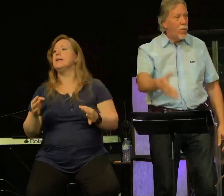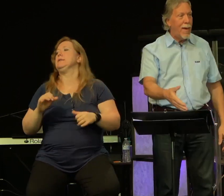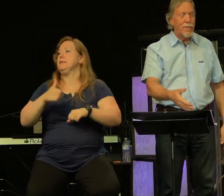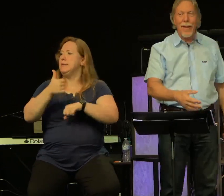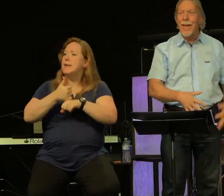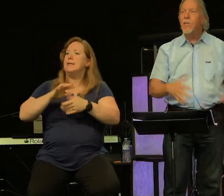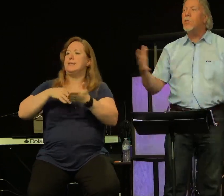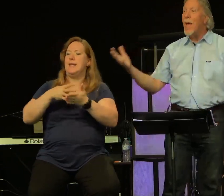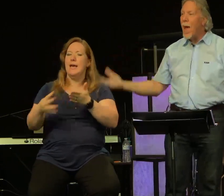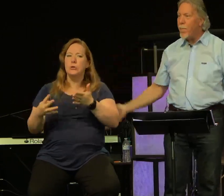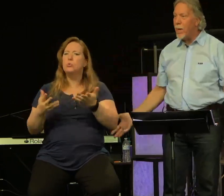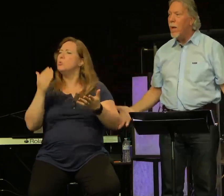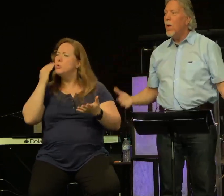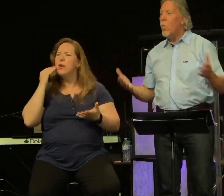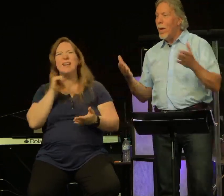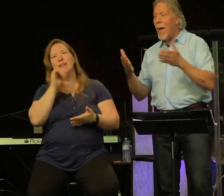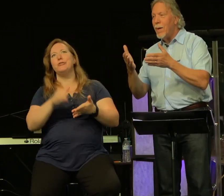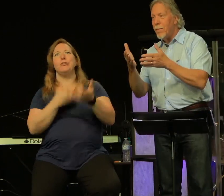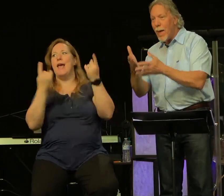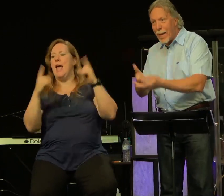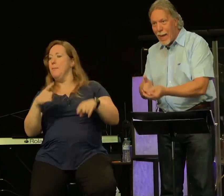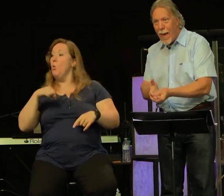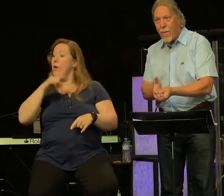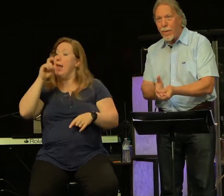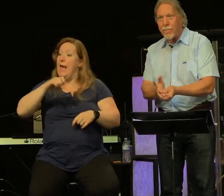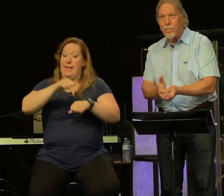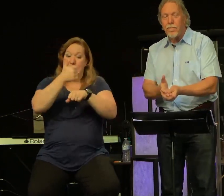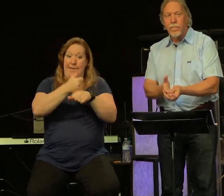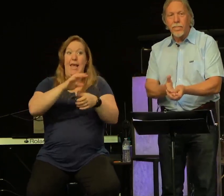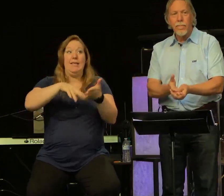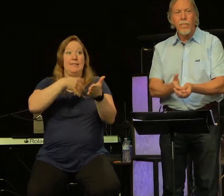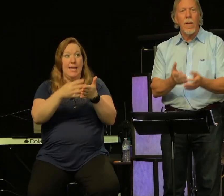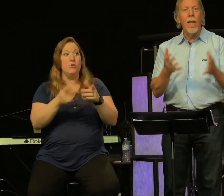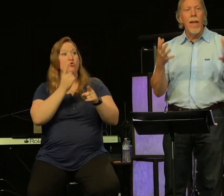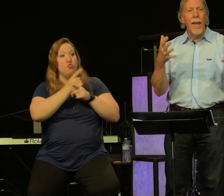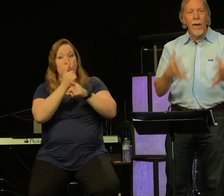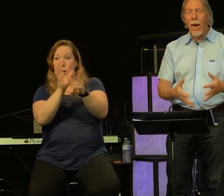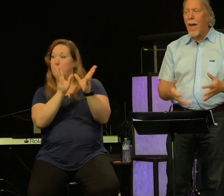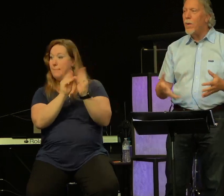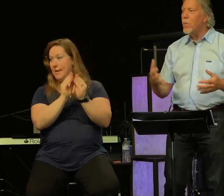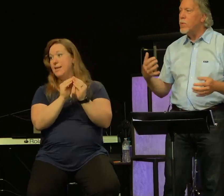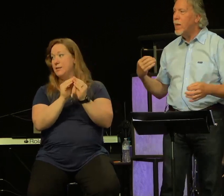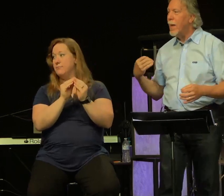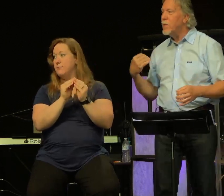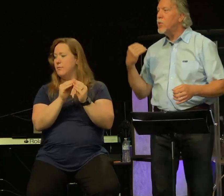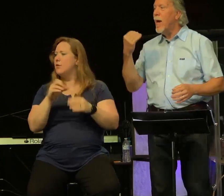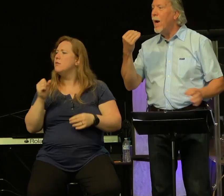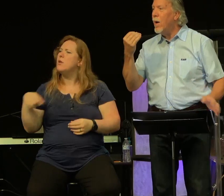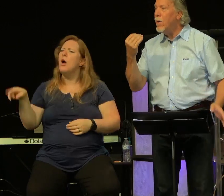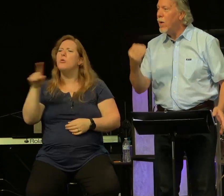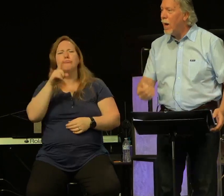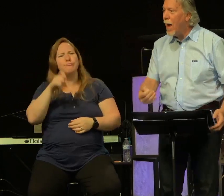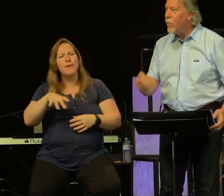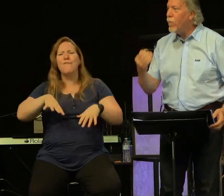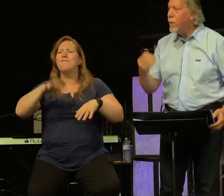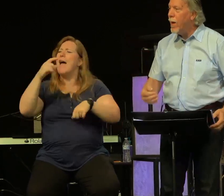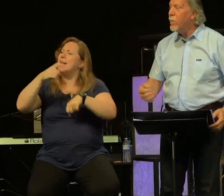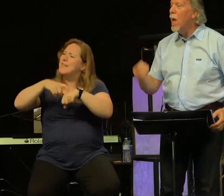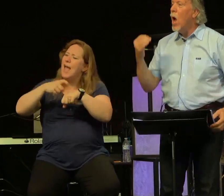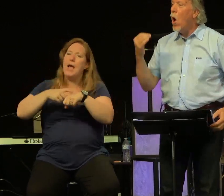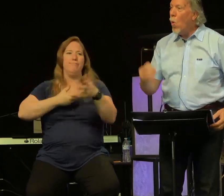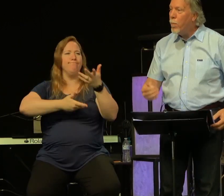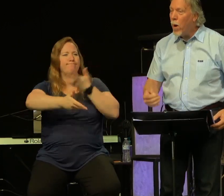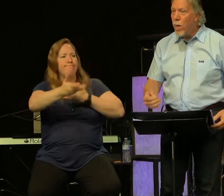do this. It didn't just happen. We had to make it happen. Interact with your kids. Share your life with